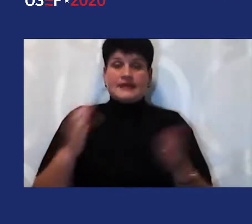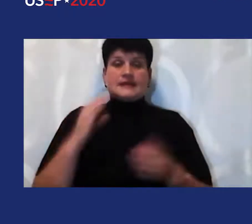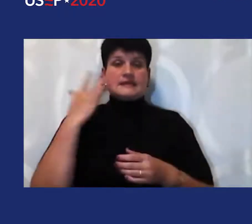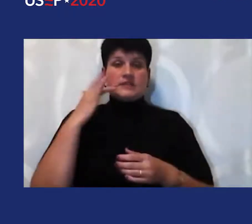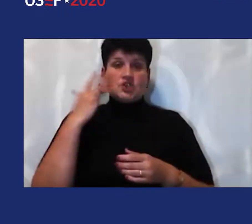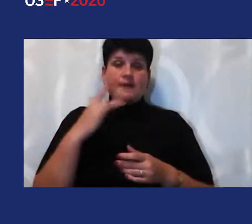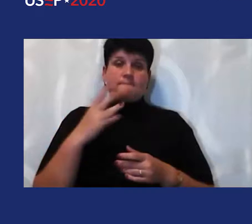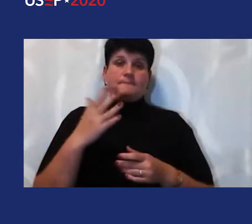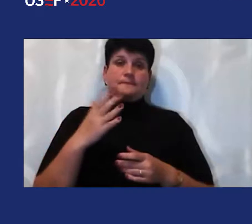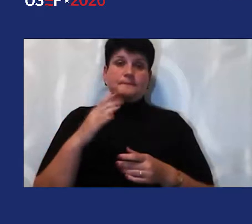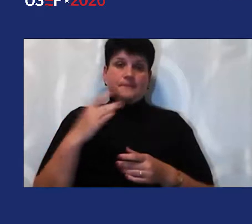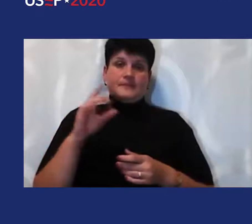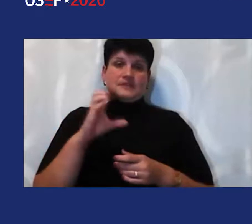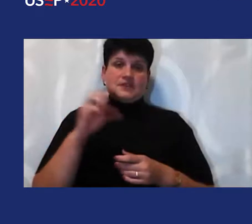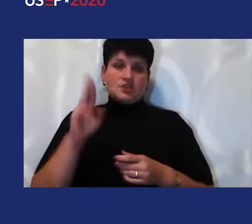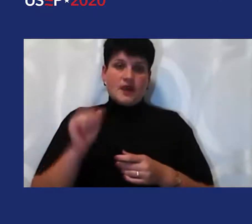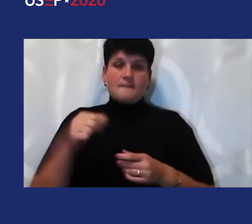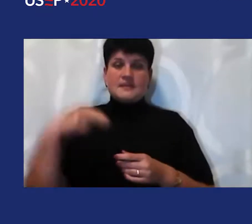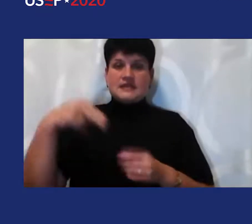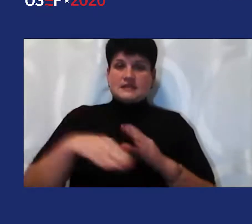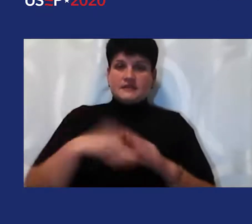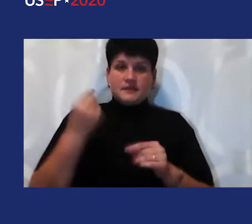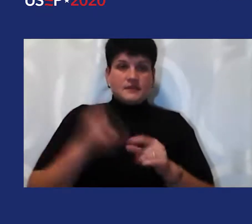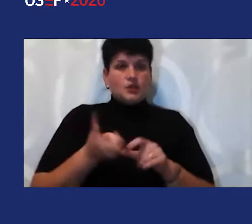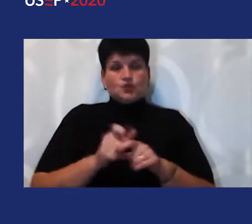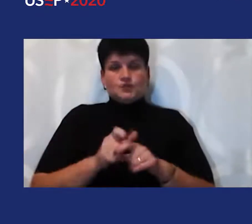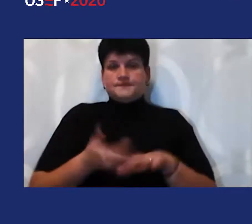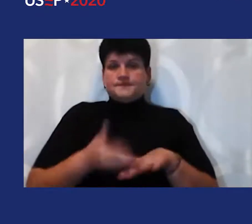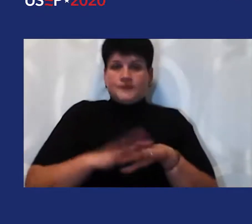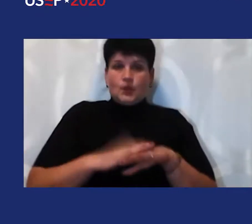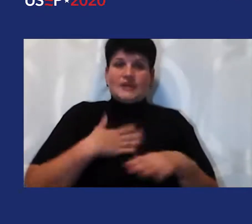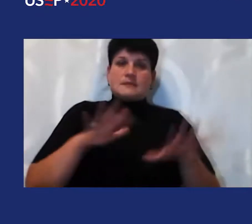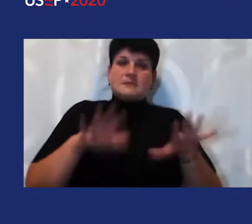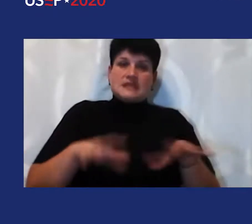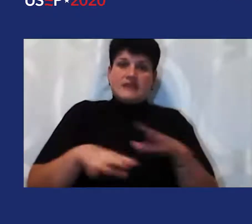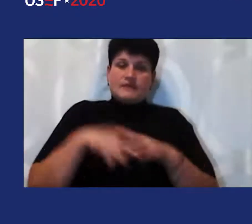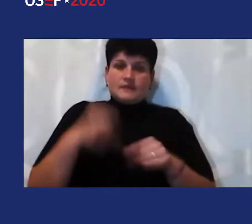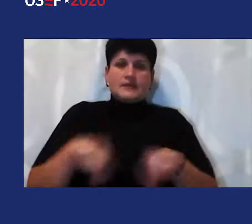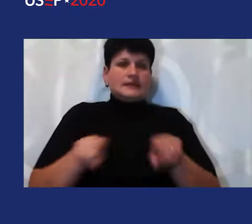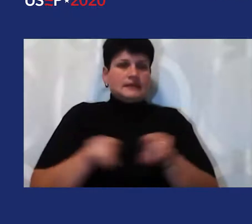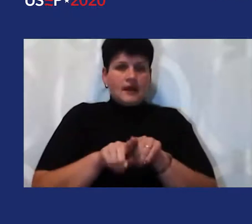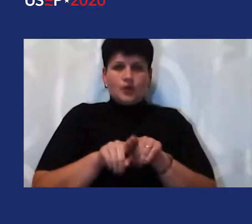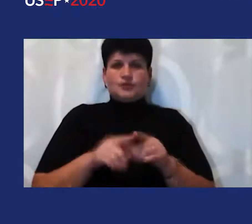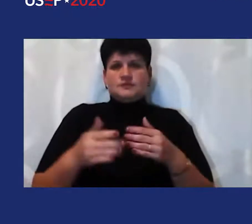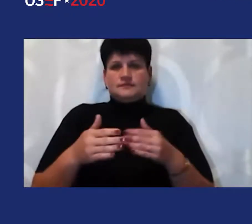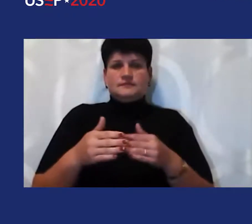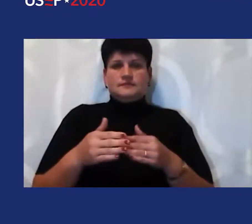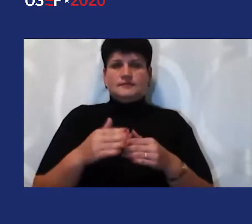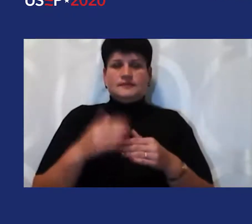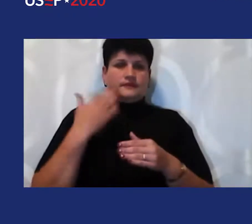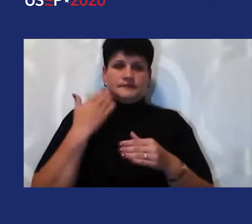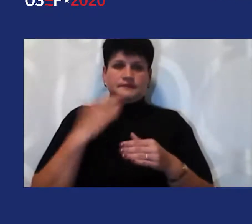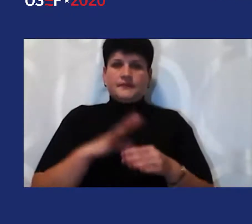the US and in Ukraine, although we have different types of elections, presidential and local elections. And